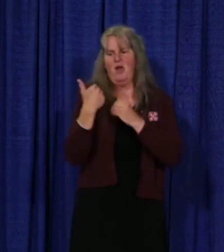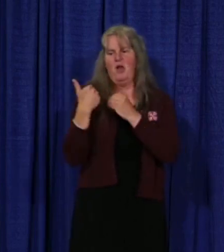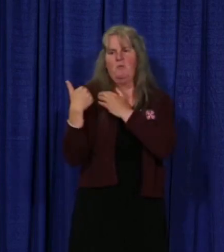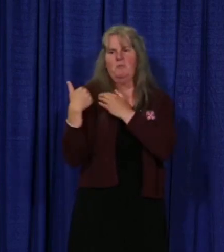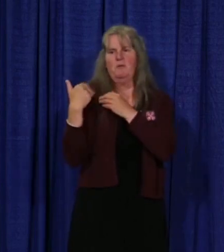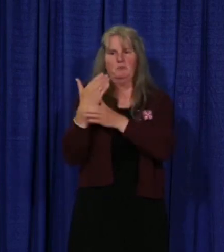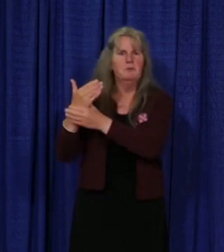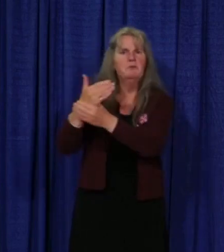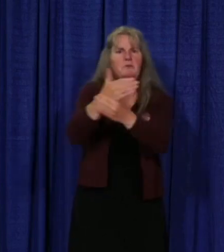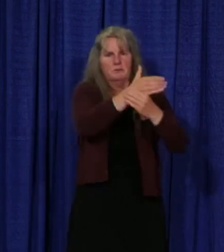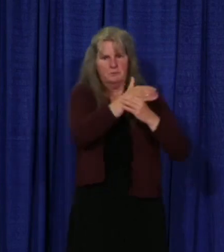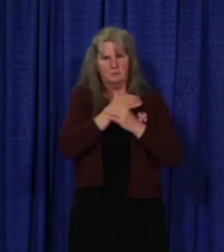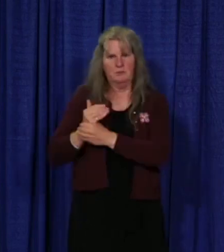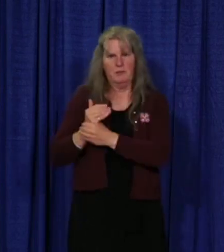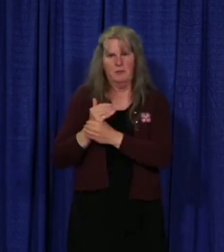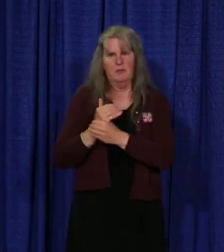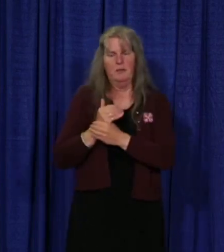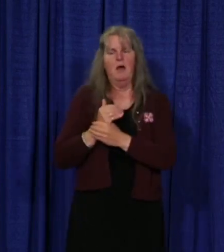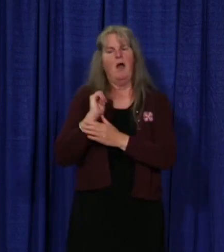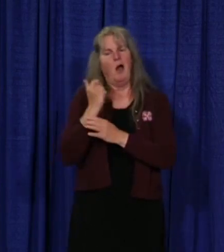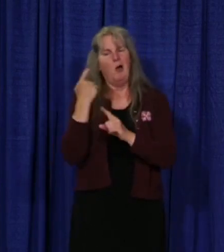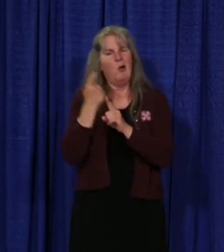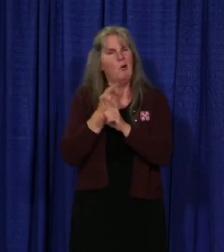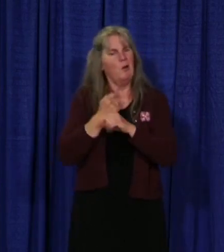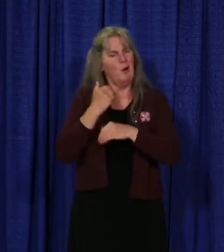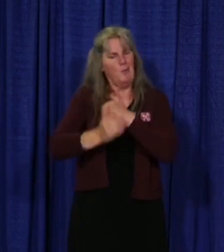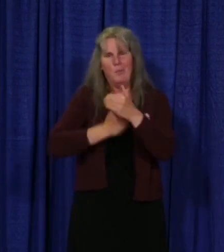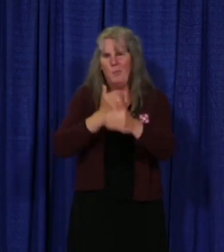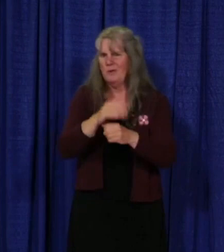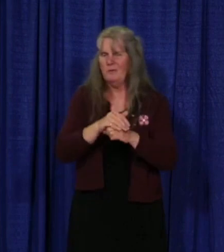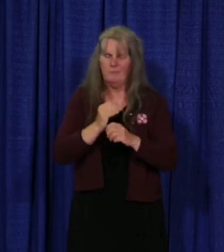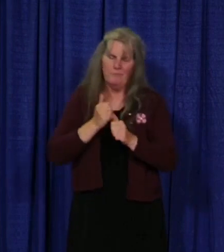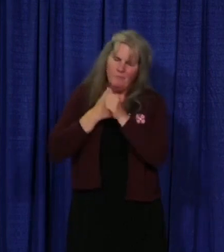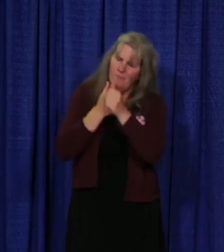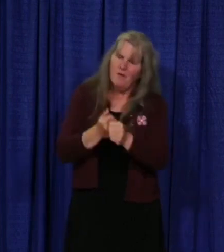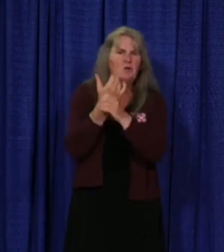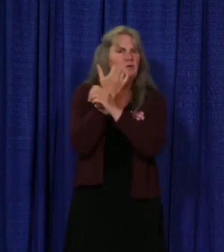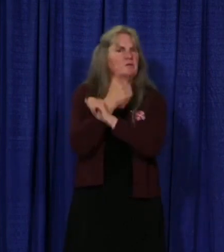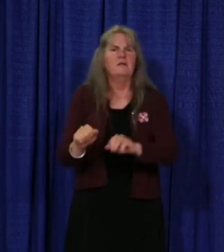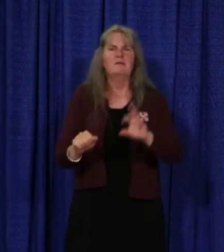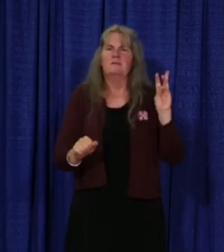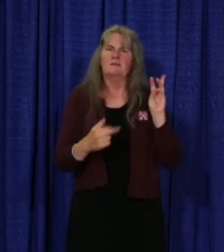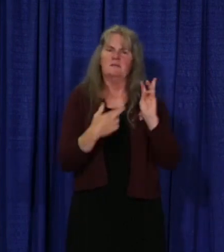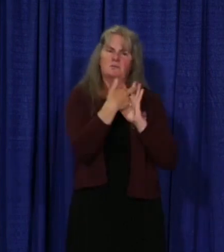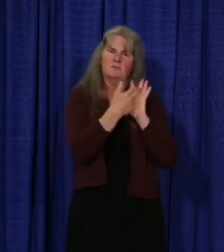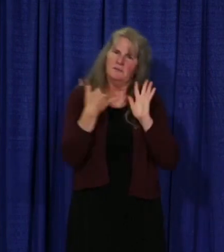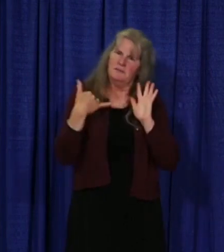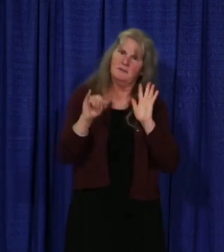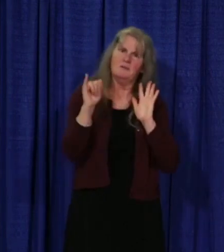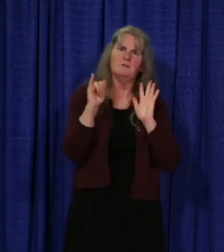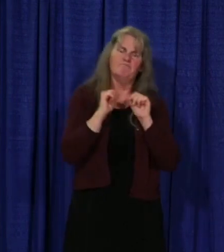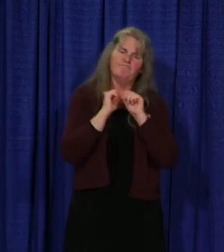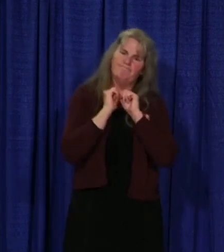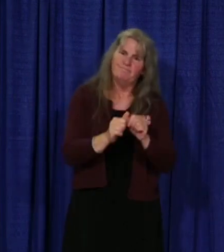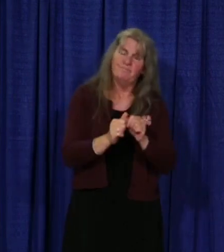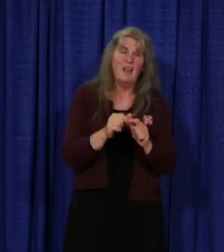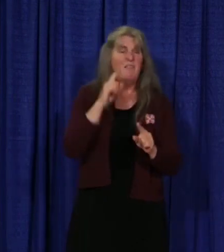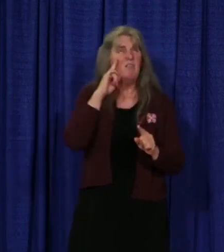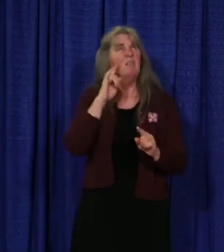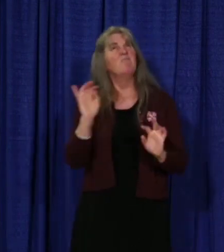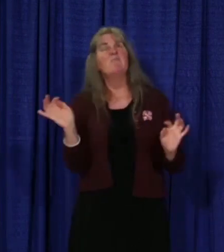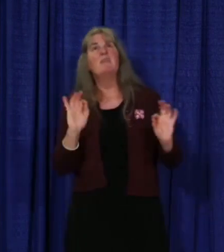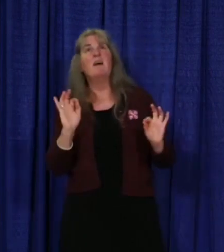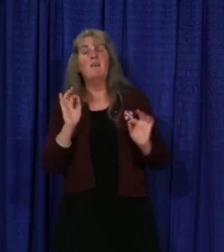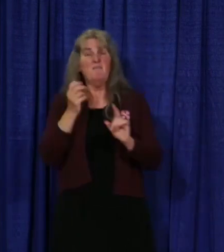other, and it's our responsibility to do the right thing, to adhere to the Safe Six. And if you think it's not important